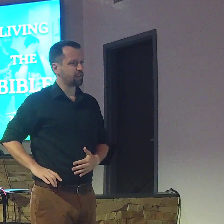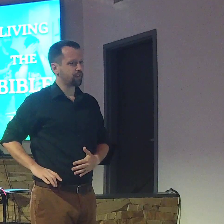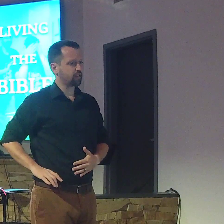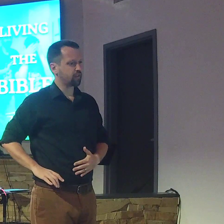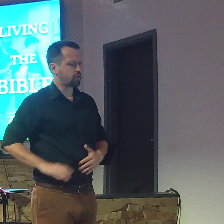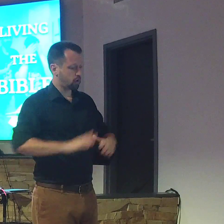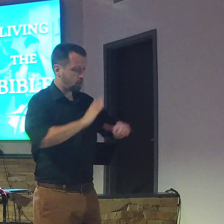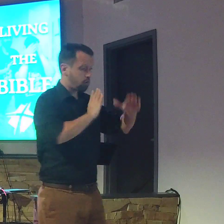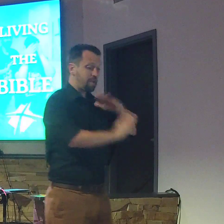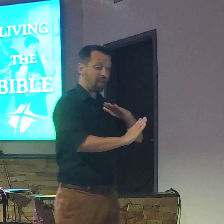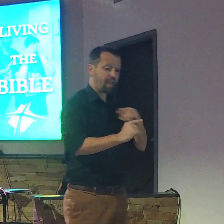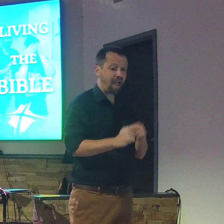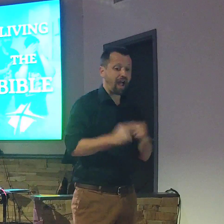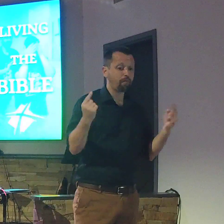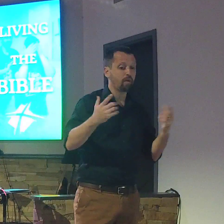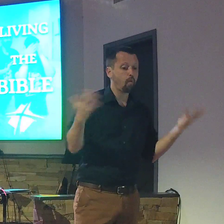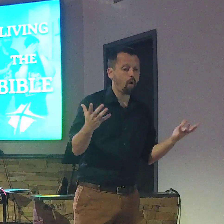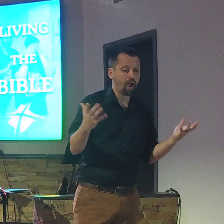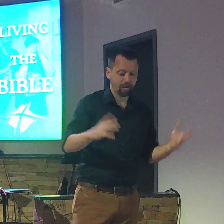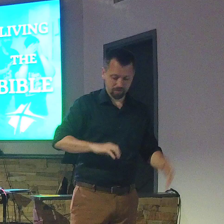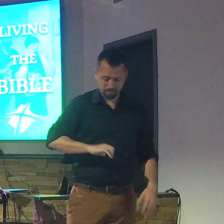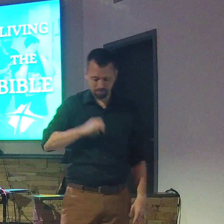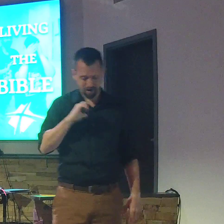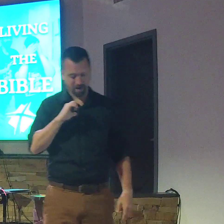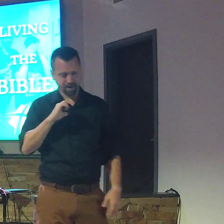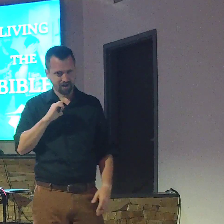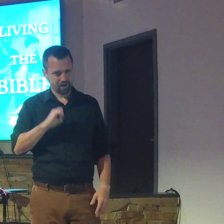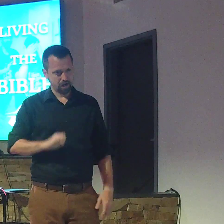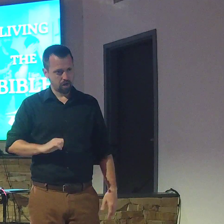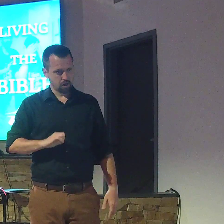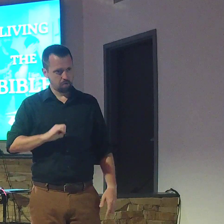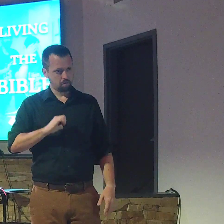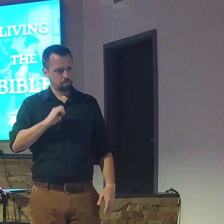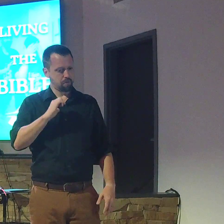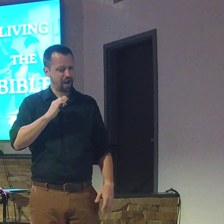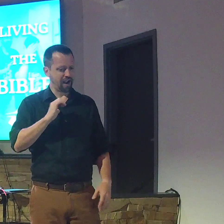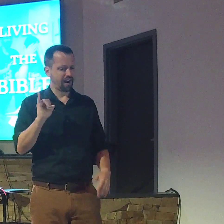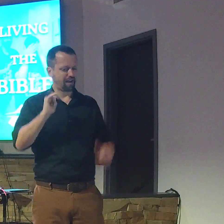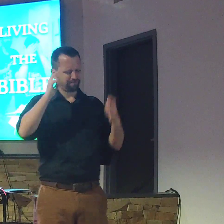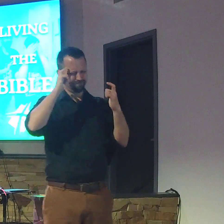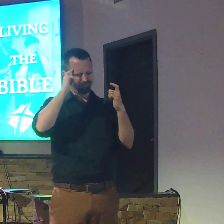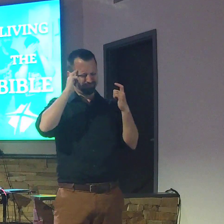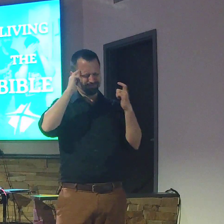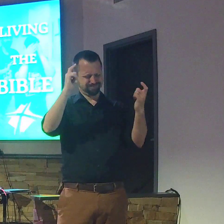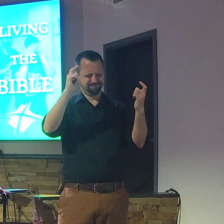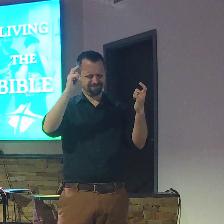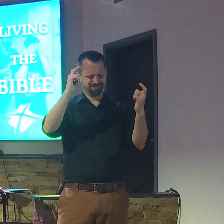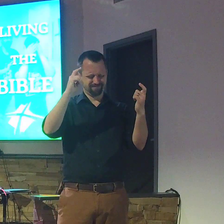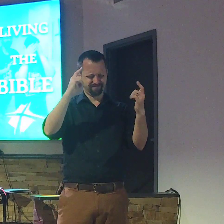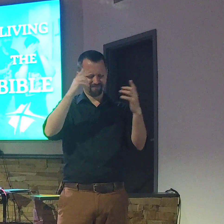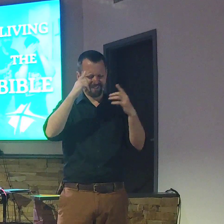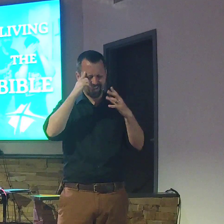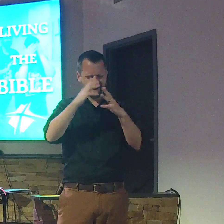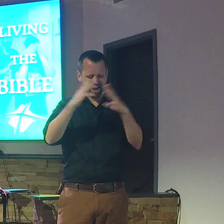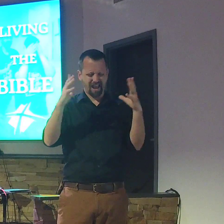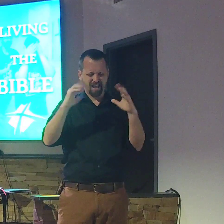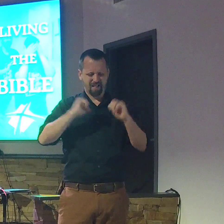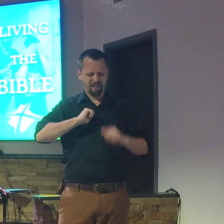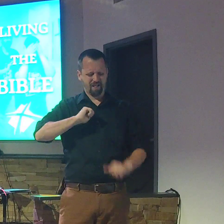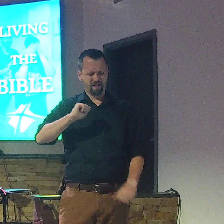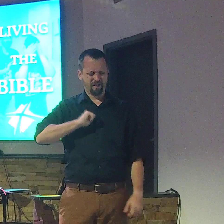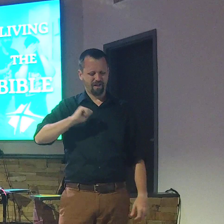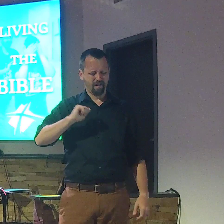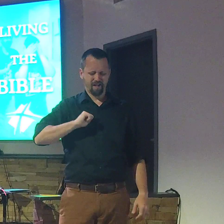pride. Pride is defined as a high opinion of one's own self. Seeing your own importance, your